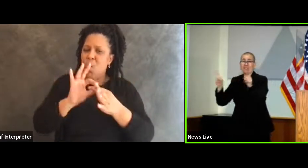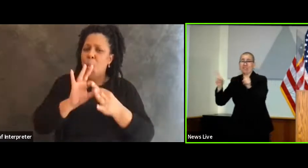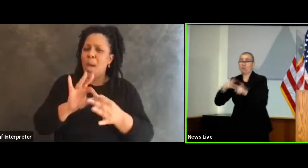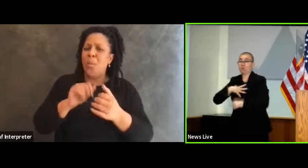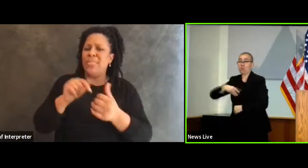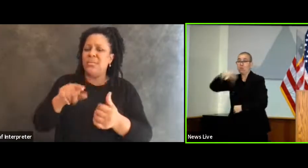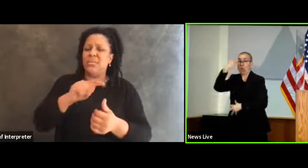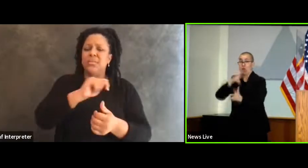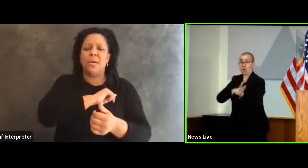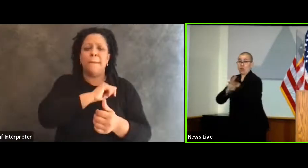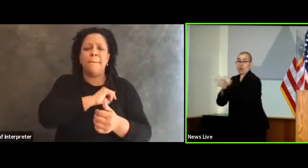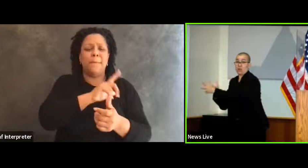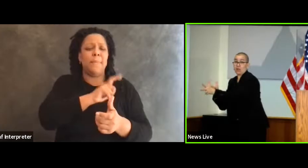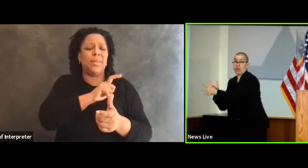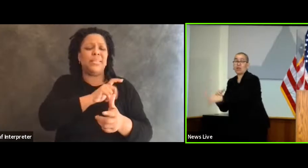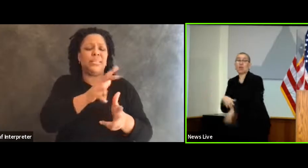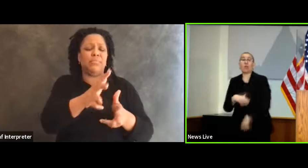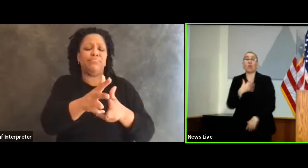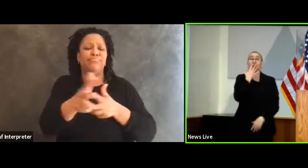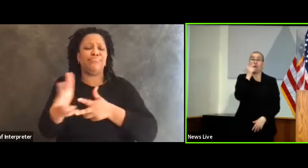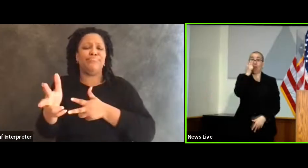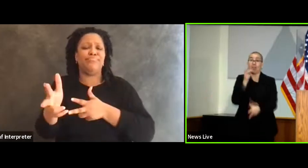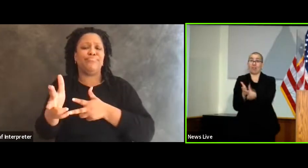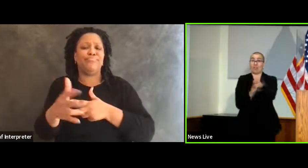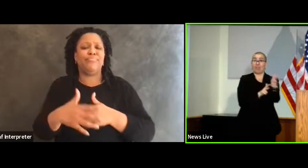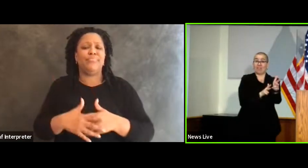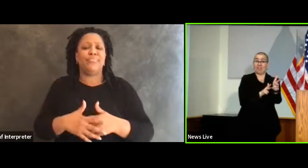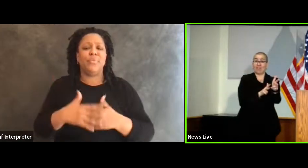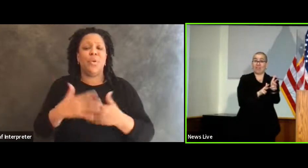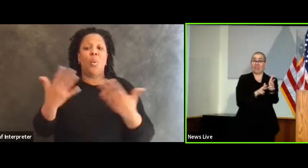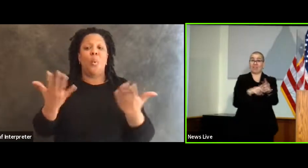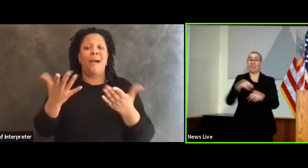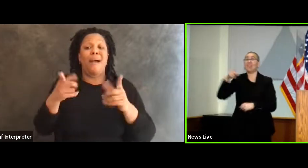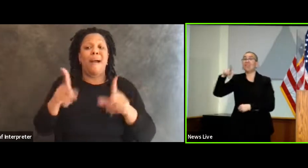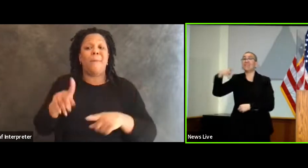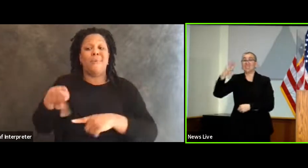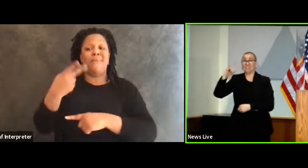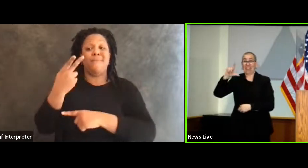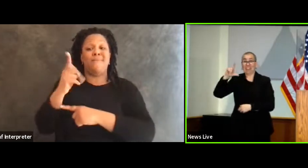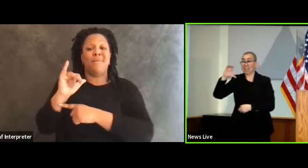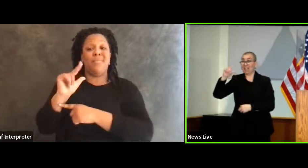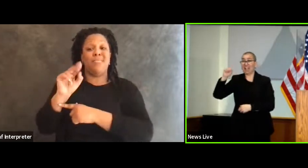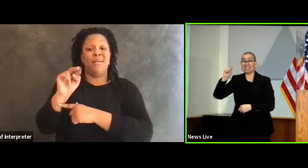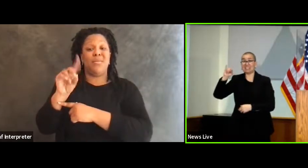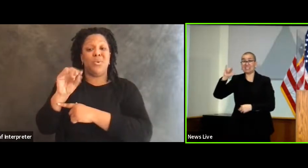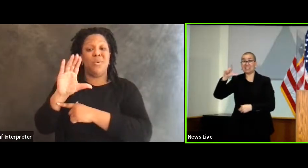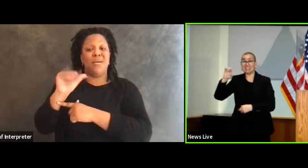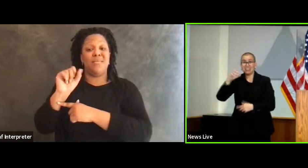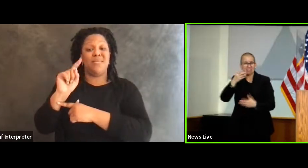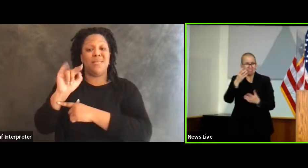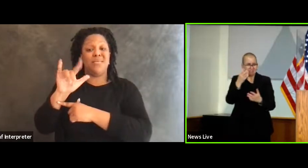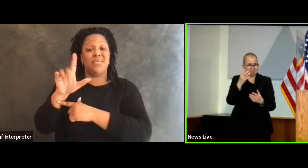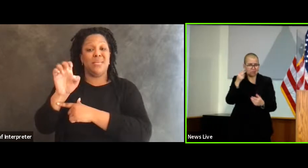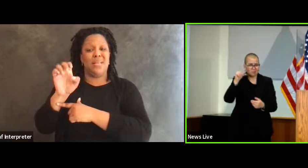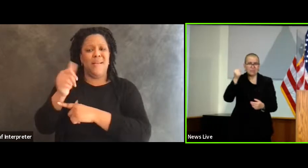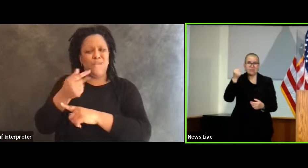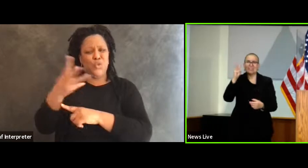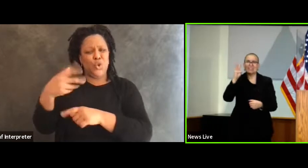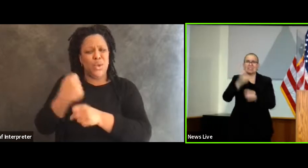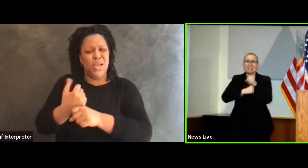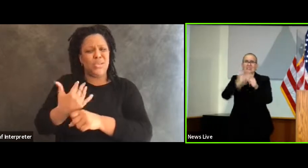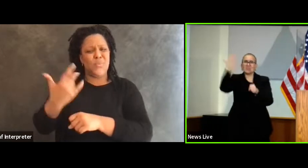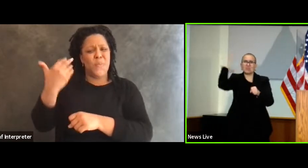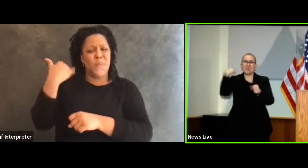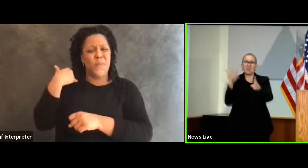with Philando Castillo just a few years ago. That given the brew of a number of